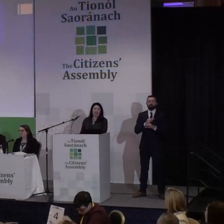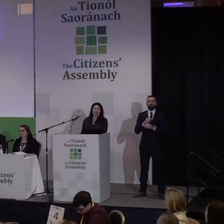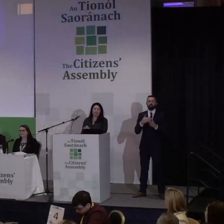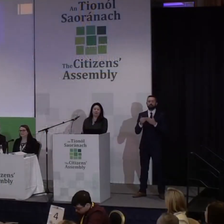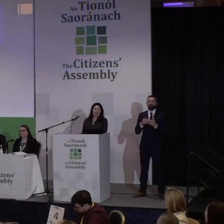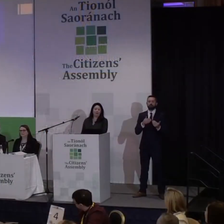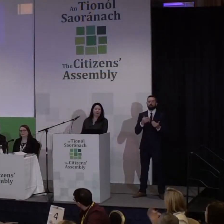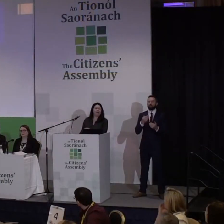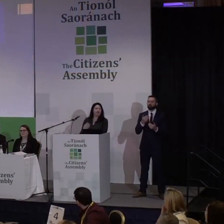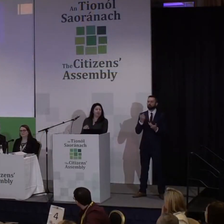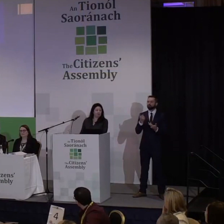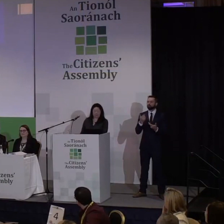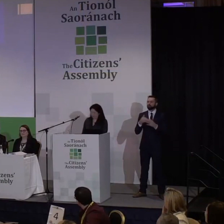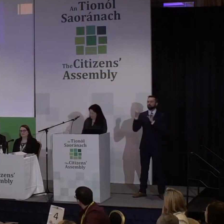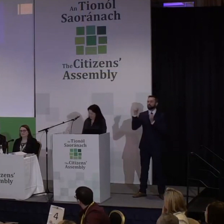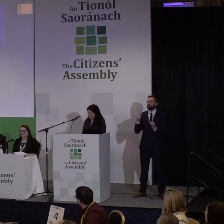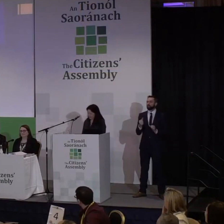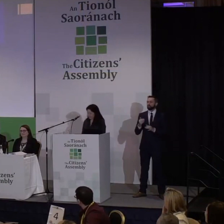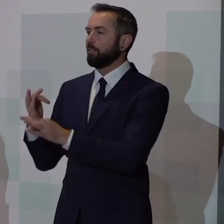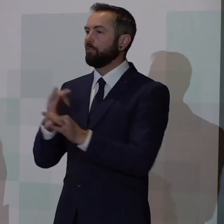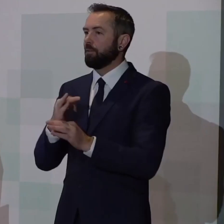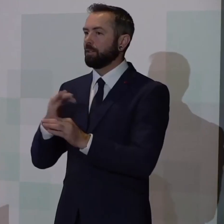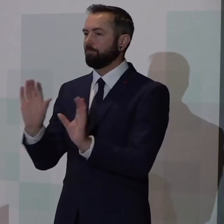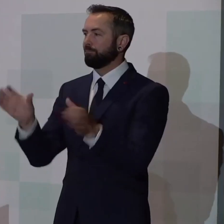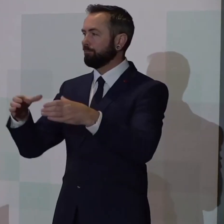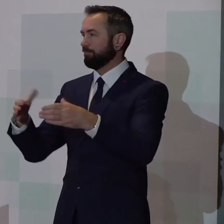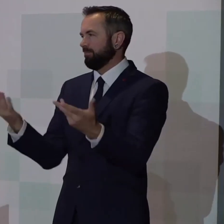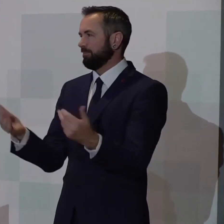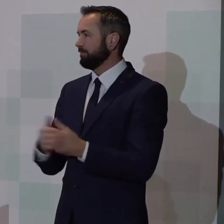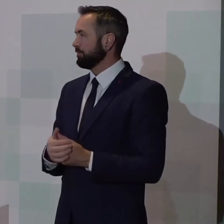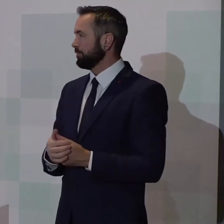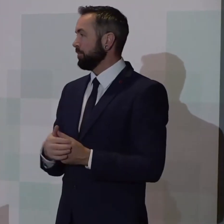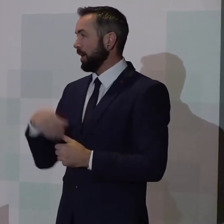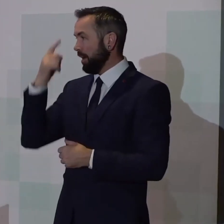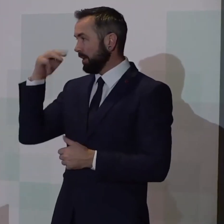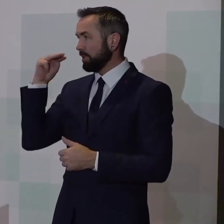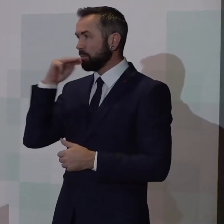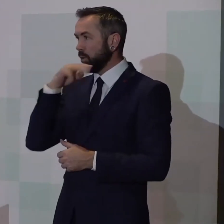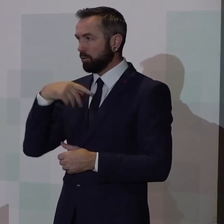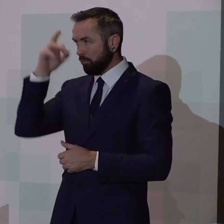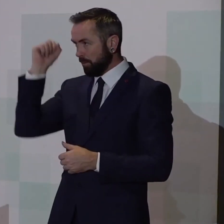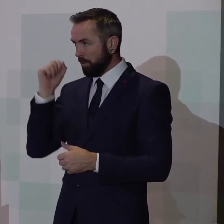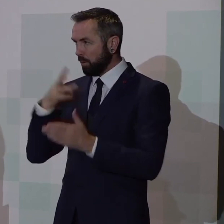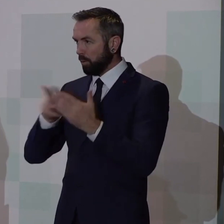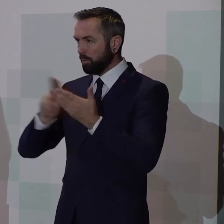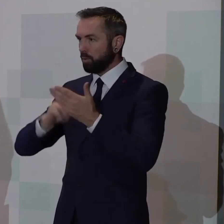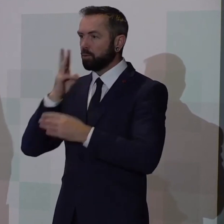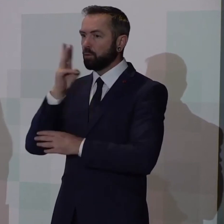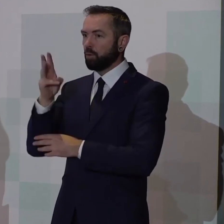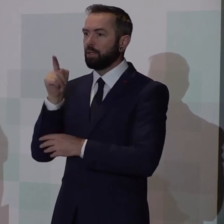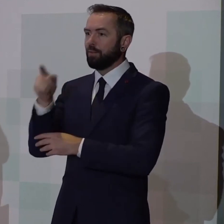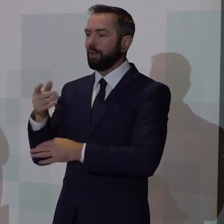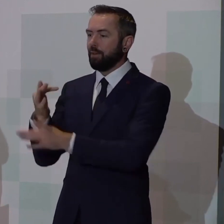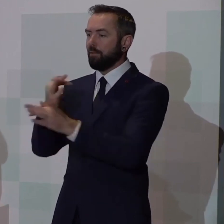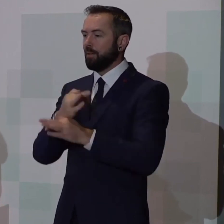suppose, what we might call the traditional form of family. And I think it's very important to be mindful when we use the term the